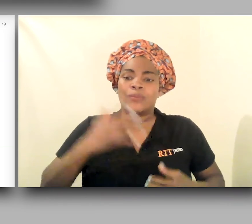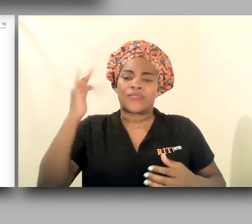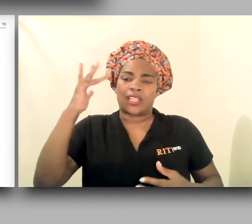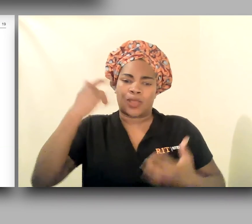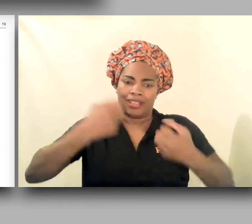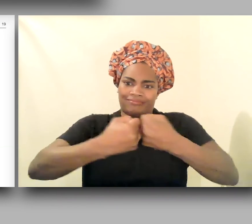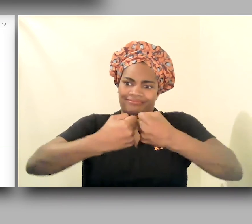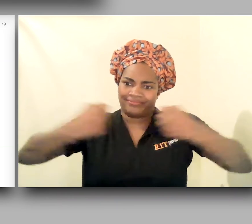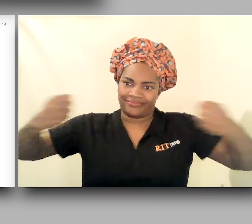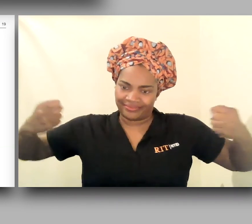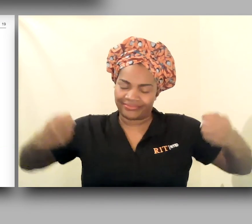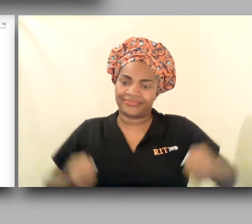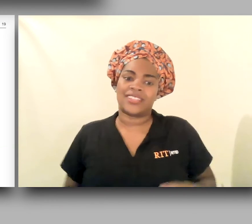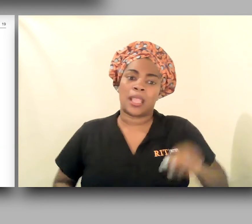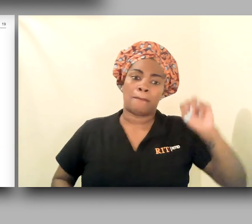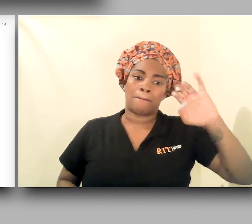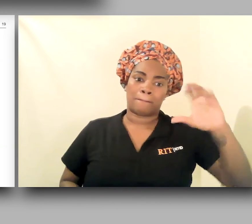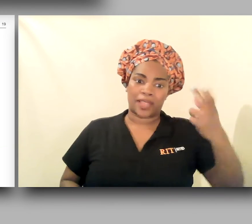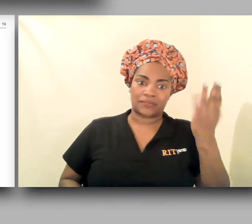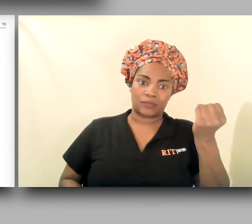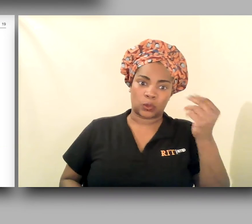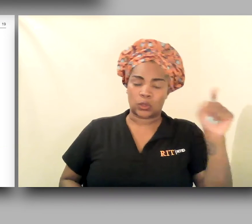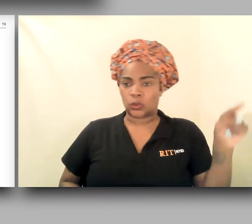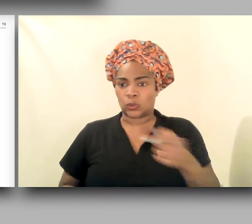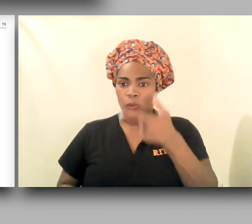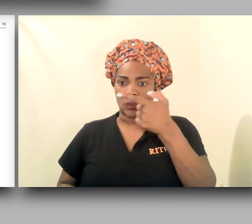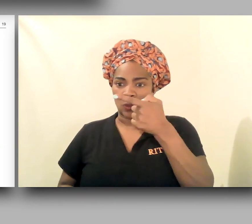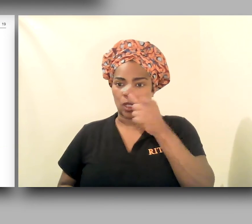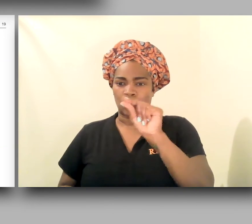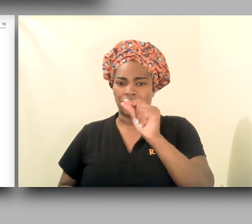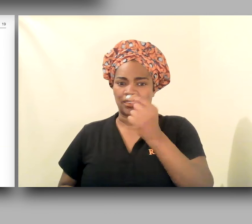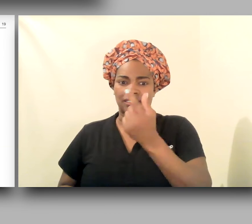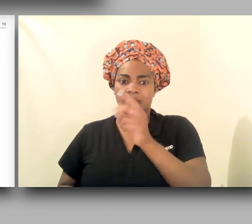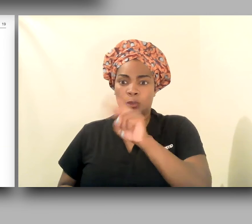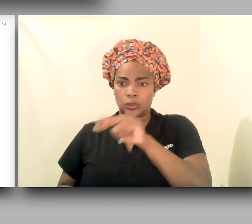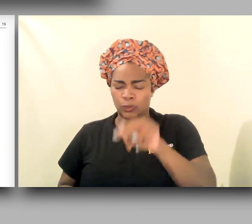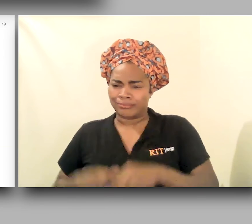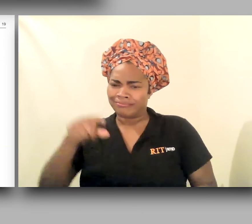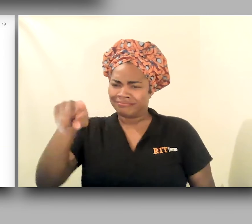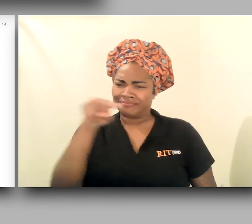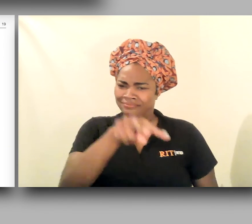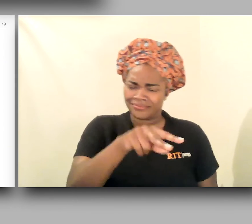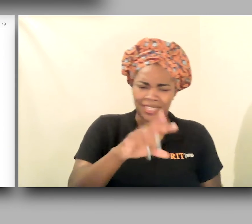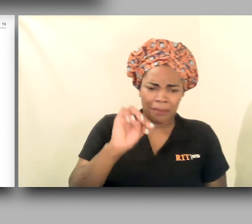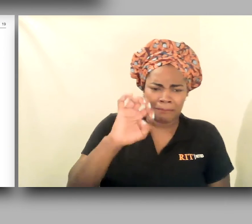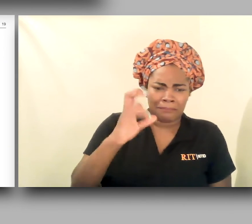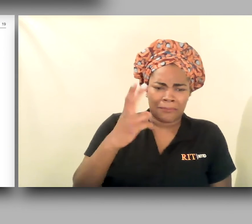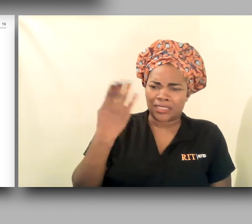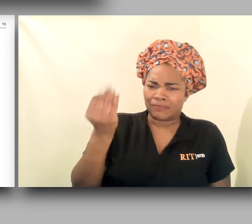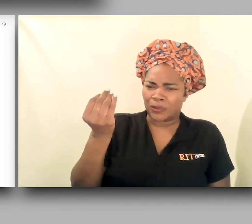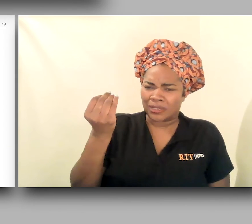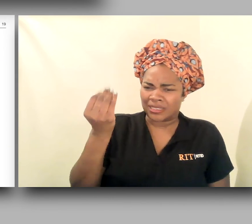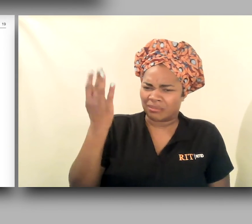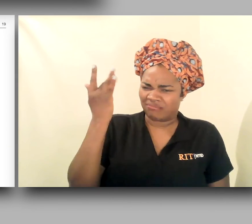And that's March 14th through the 21st. You're thinking, why are we picking March 14th?